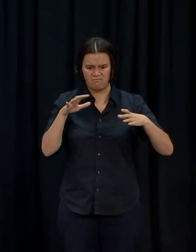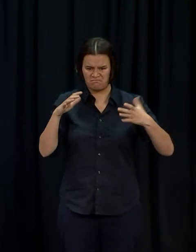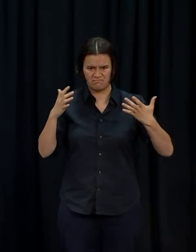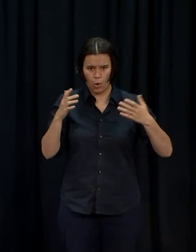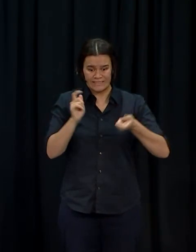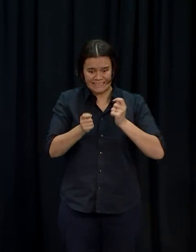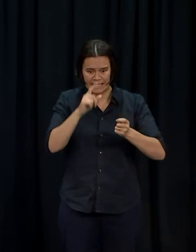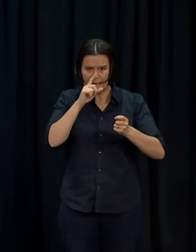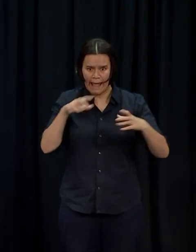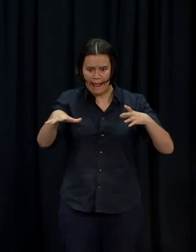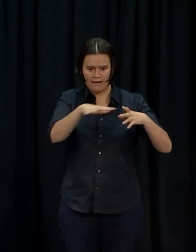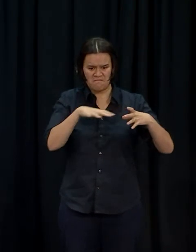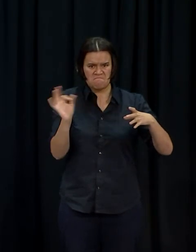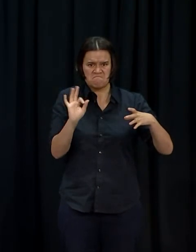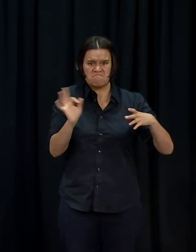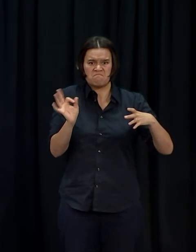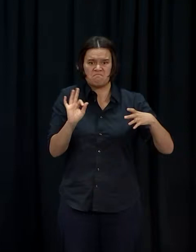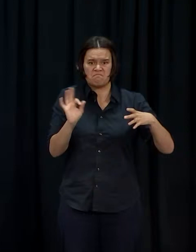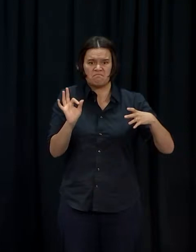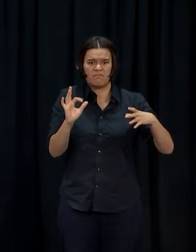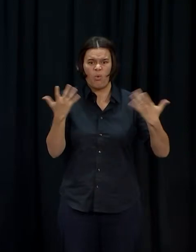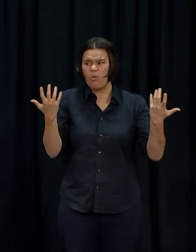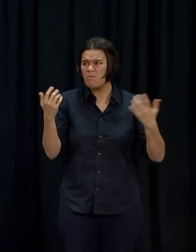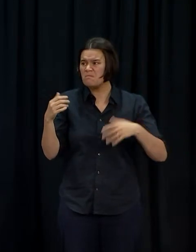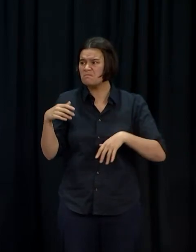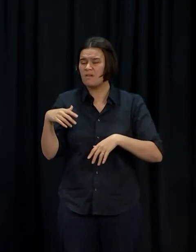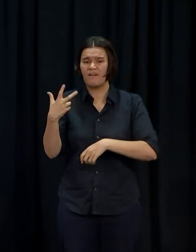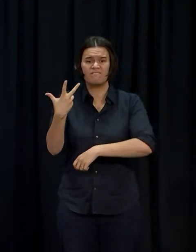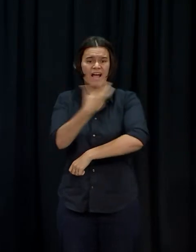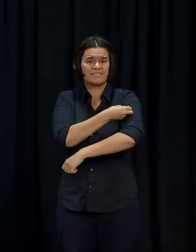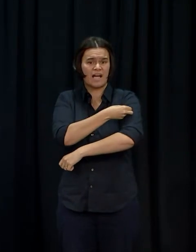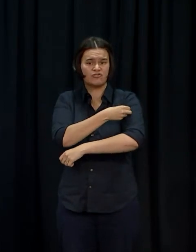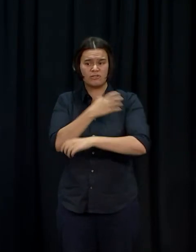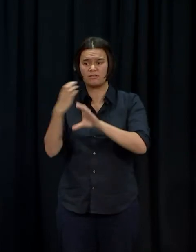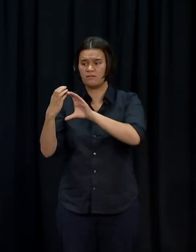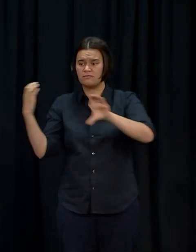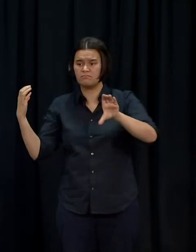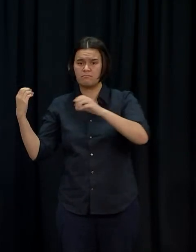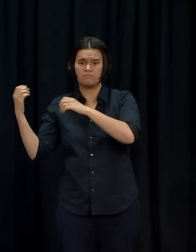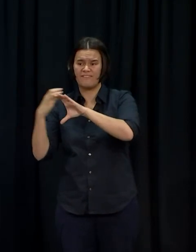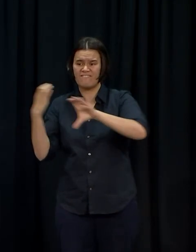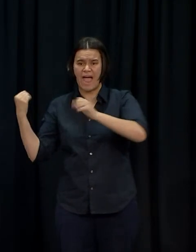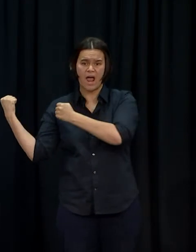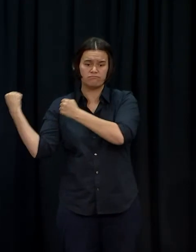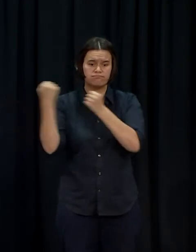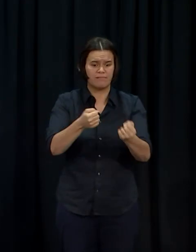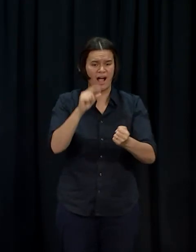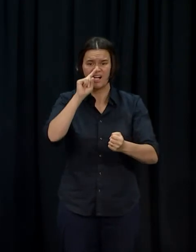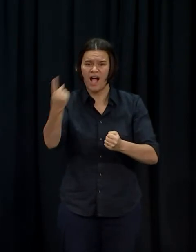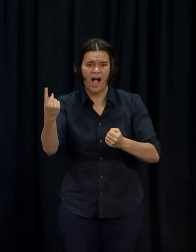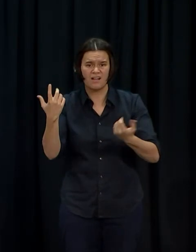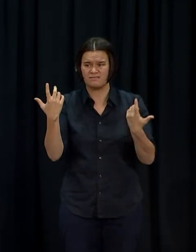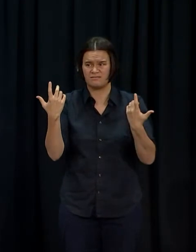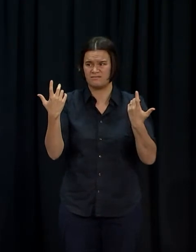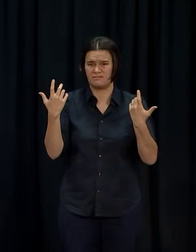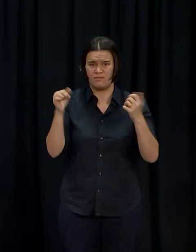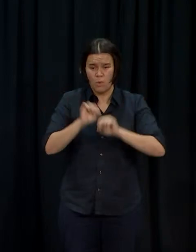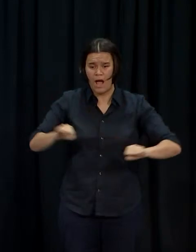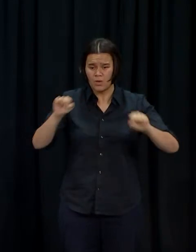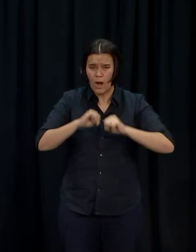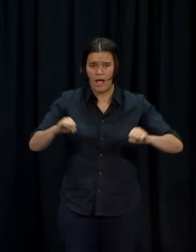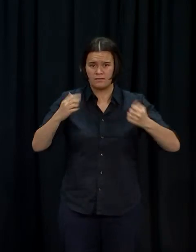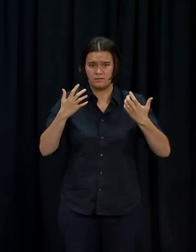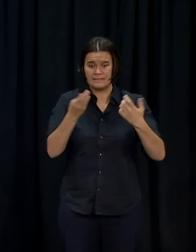going to even get a mobile vax clinic or anything in there for weeks on end. So how are those people going to be tested if this is so